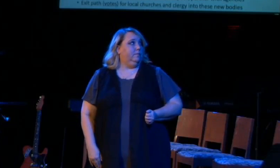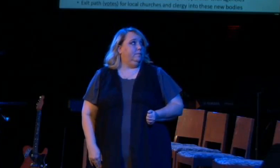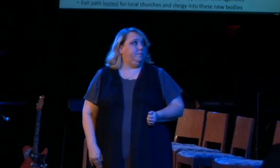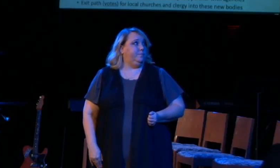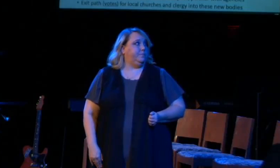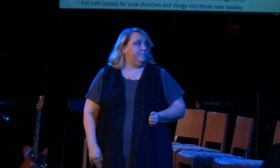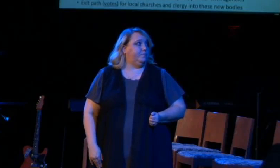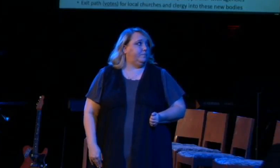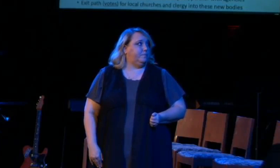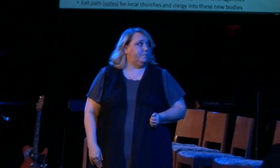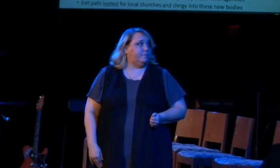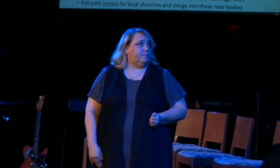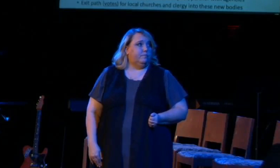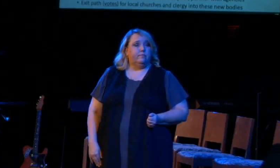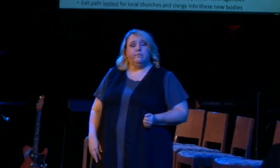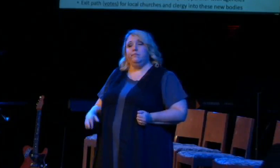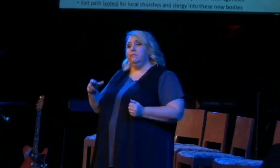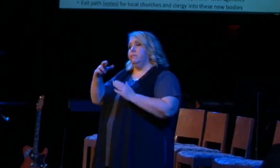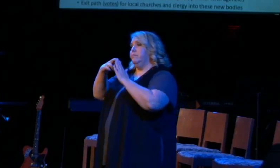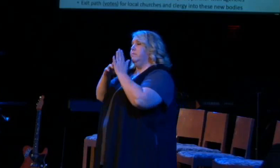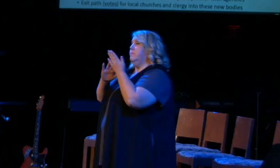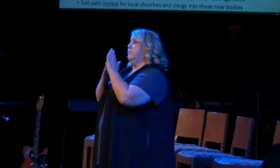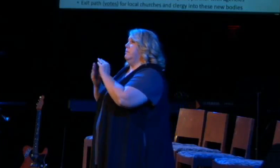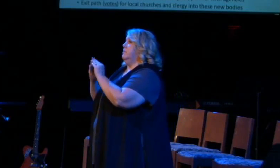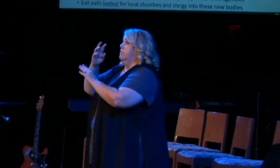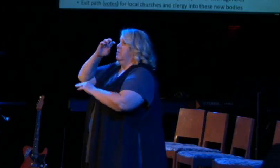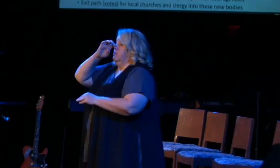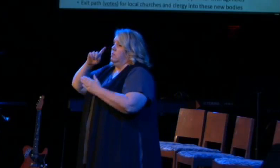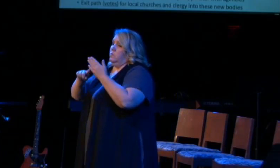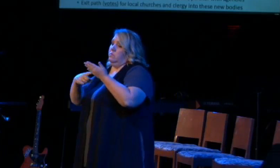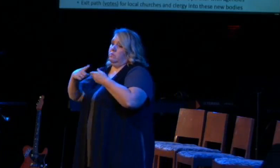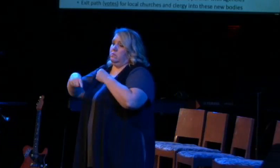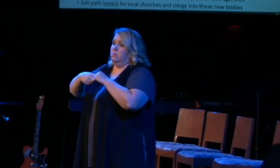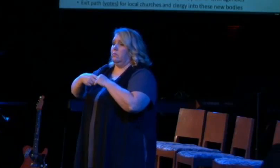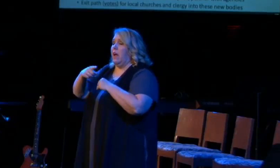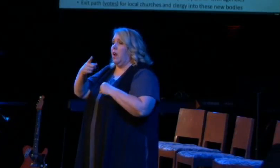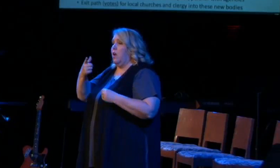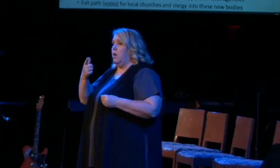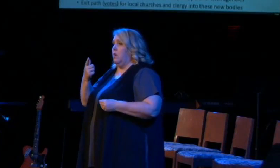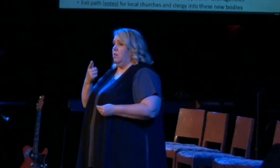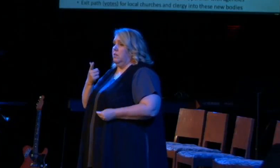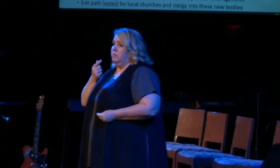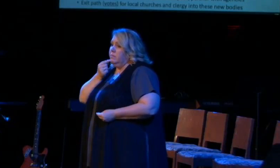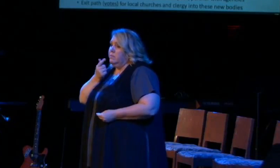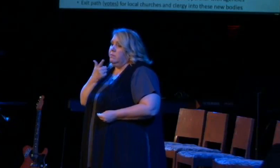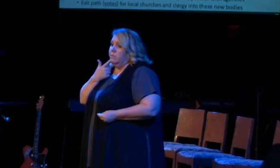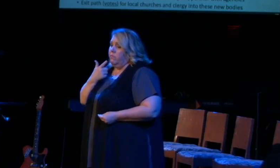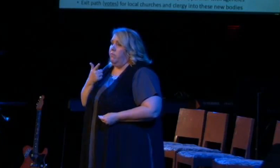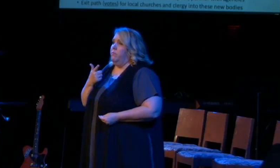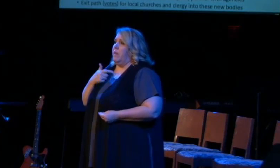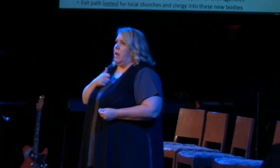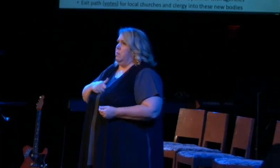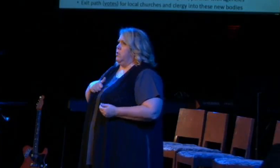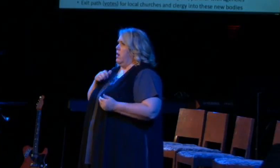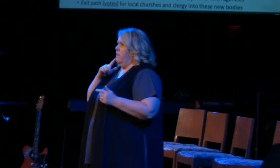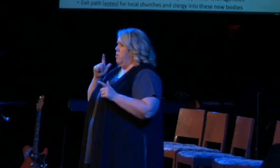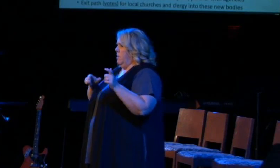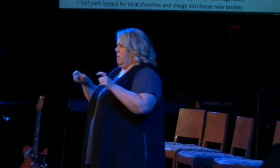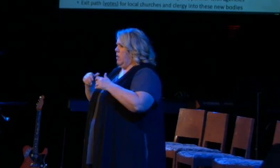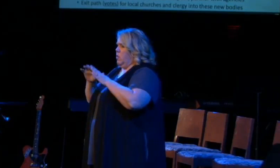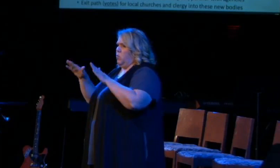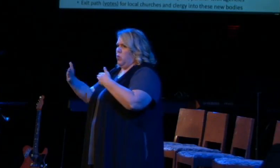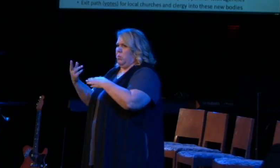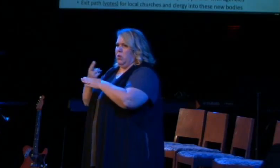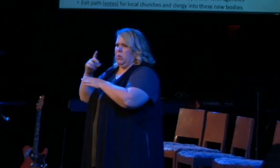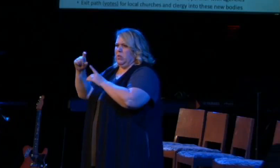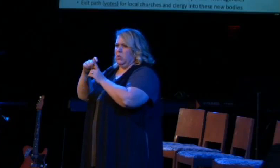So the rules would get tightened, the definition of what a self-avowed practicing homosexual is, and I apologize to the gay folks in the room for using those terms that are in